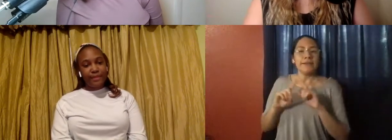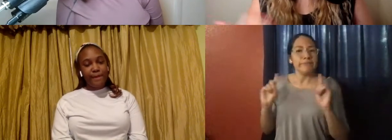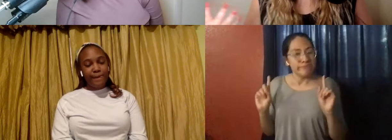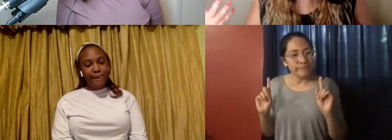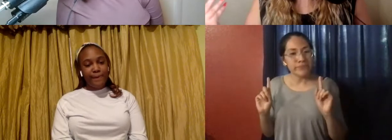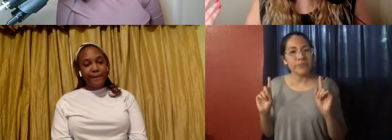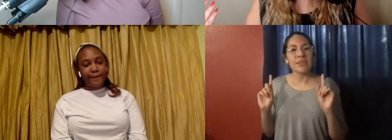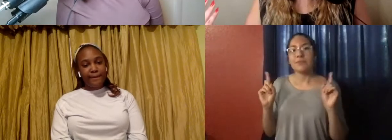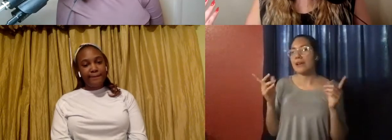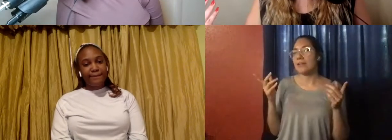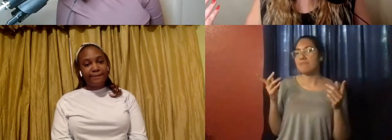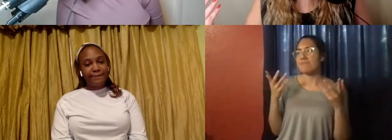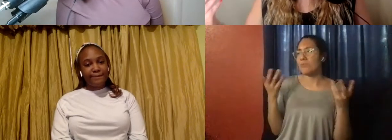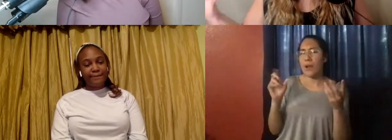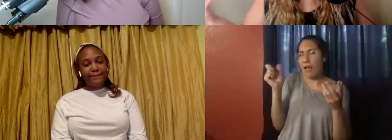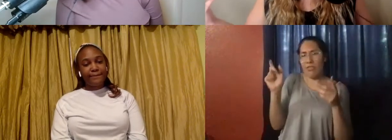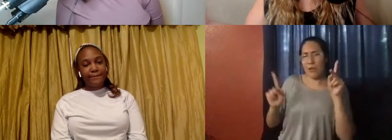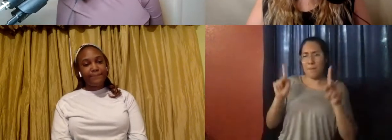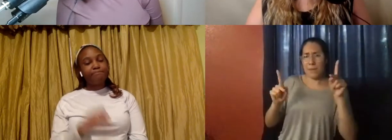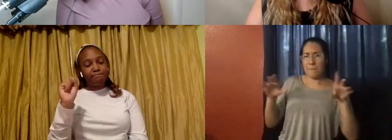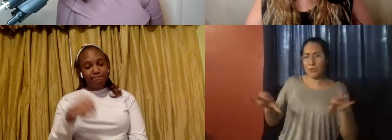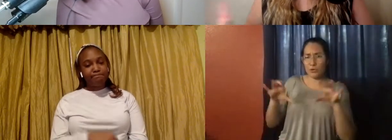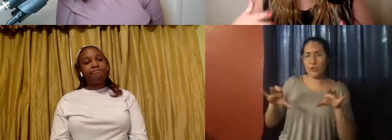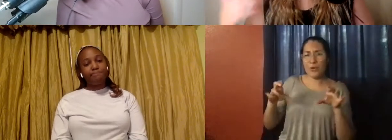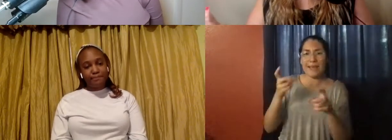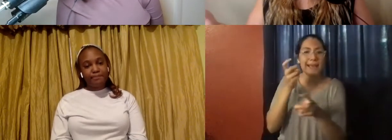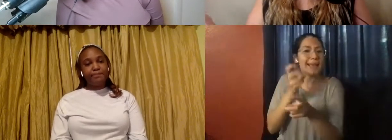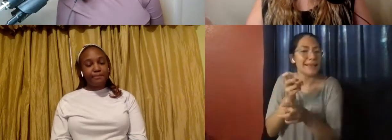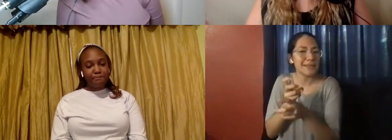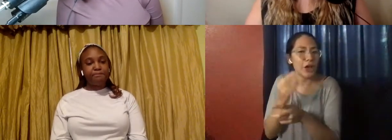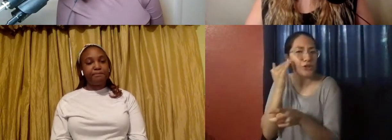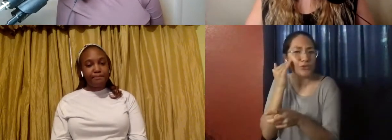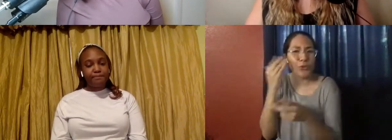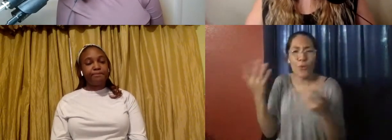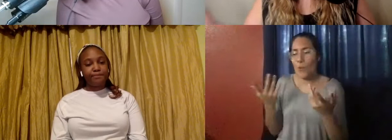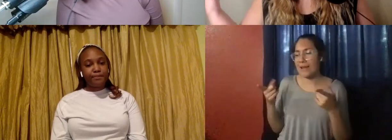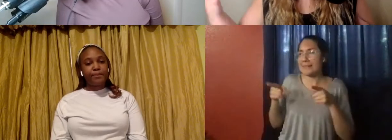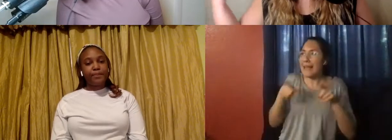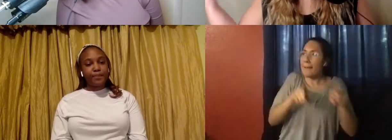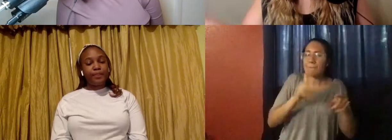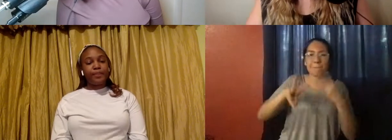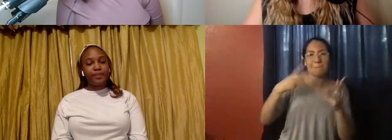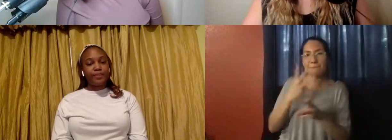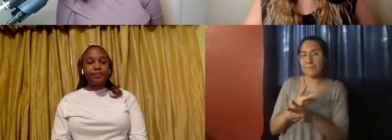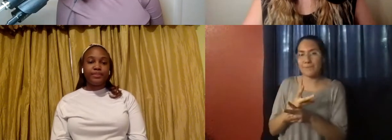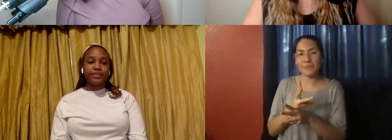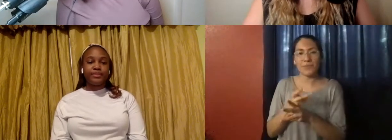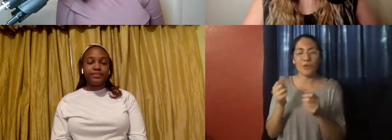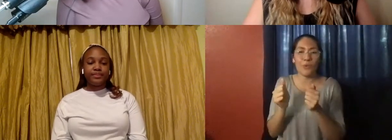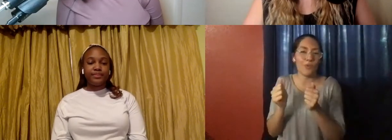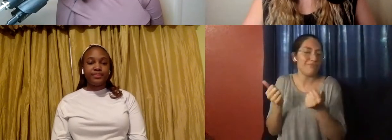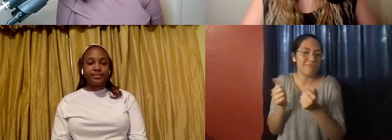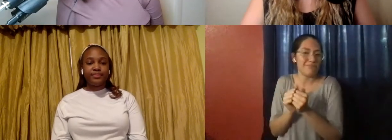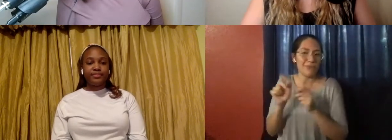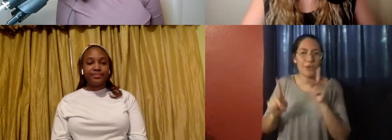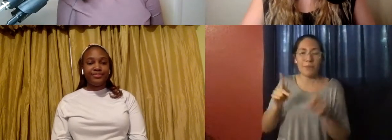wanted to know, what are other people doing? You know, it's hard to know what's going on in the world with people's